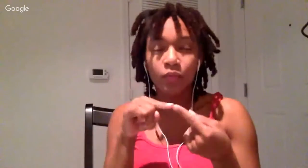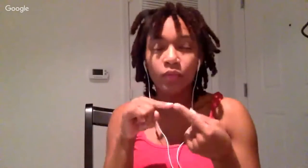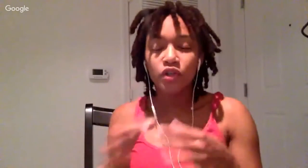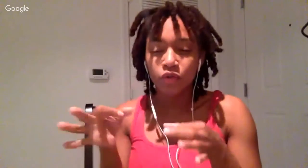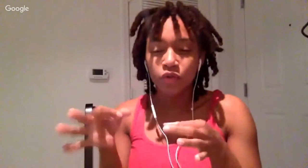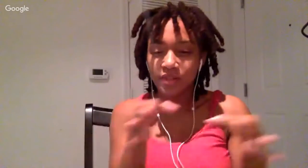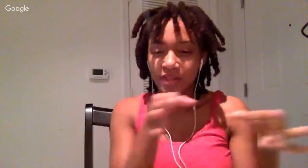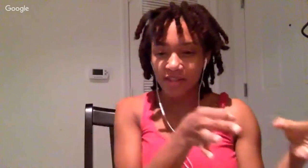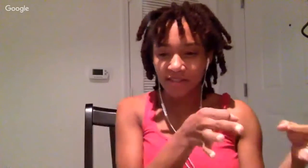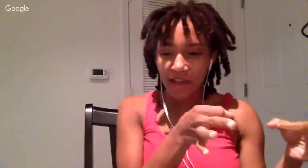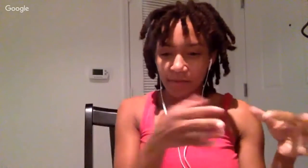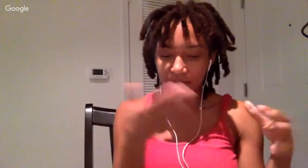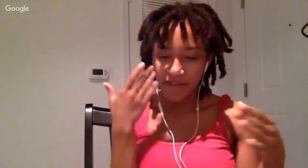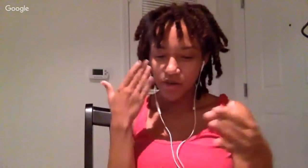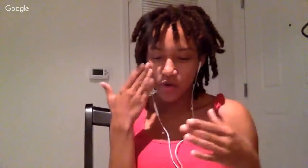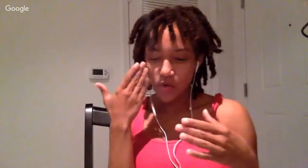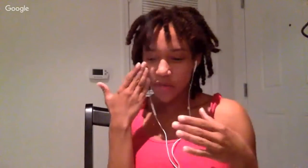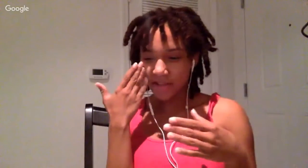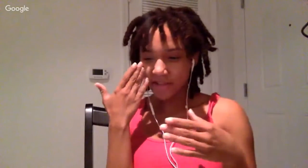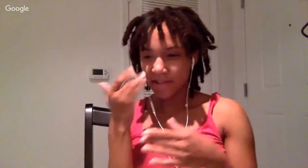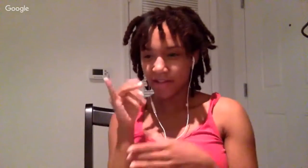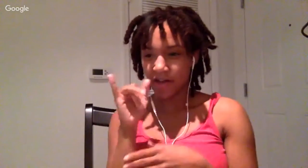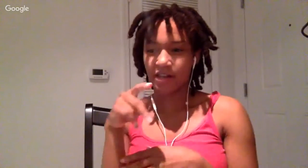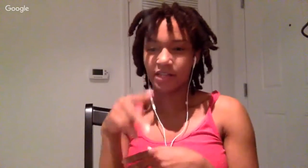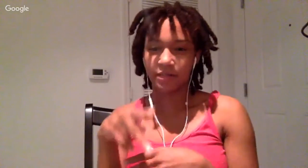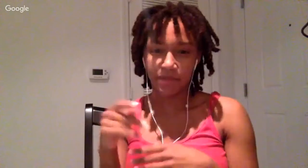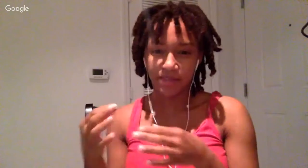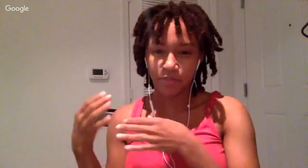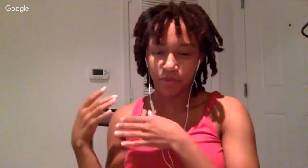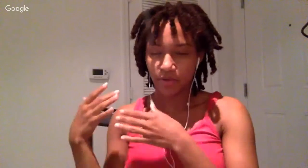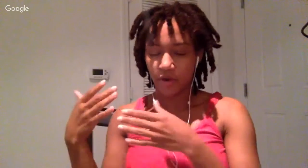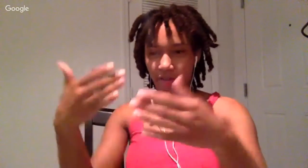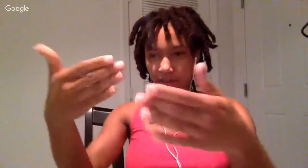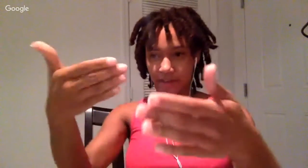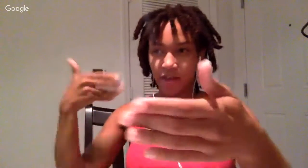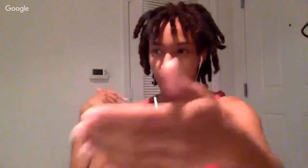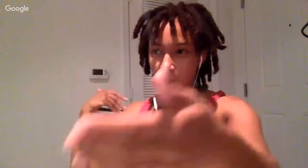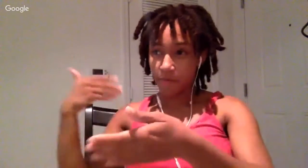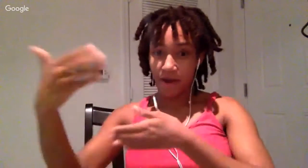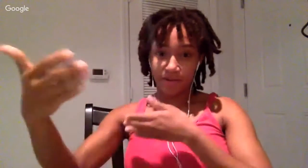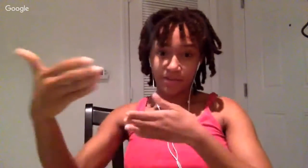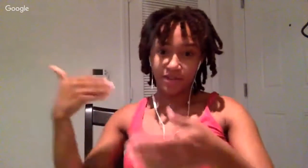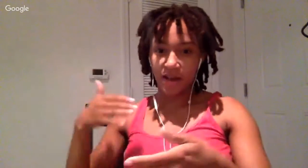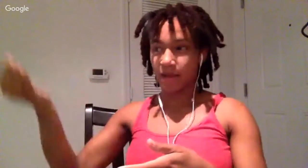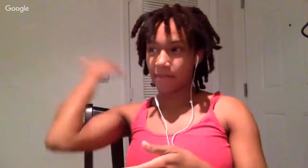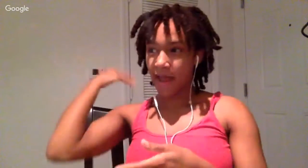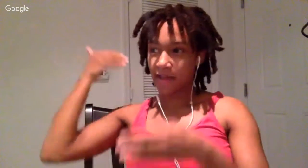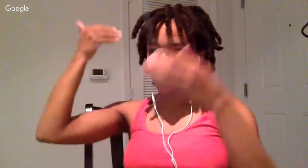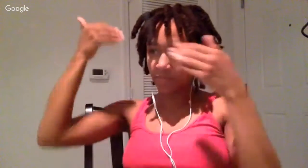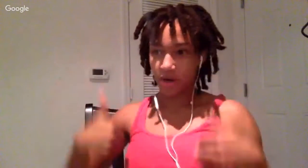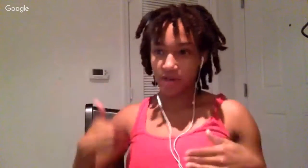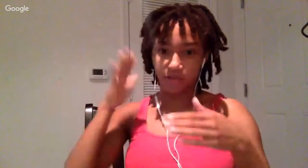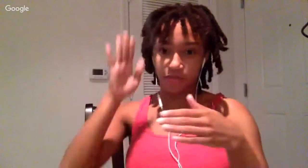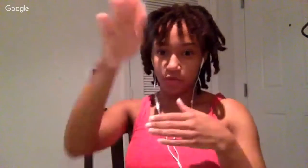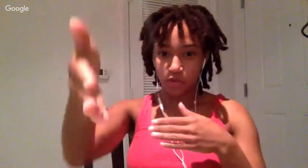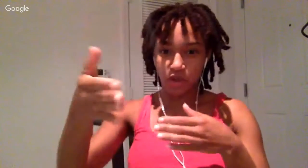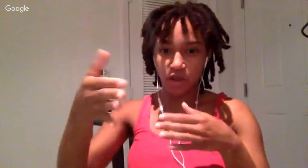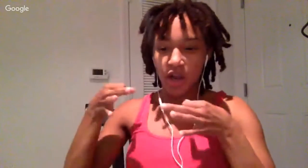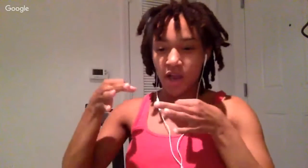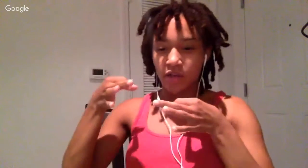you use to the side? Because I know that, like, in our ITPs, we're taught, like, our body's the timeline, past, present, future. So,